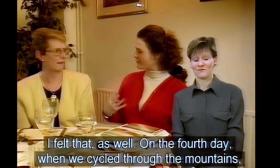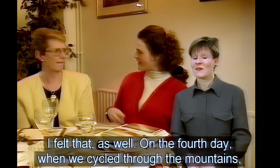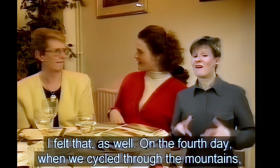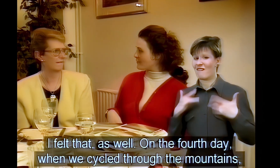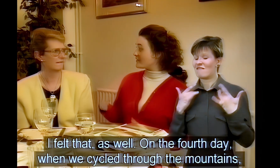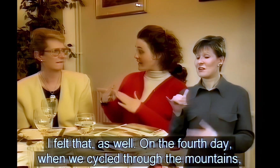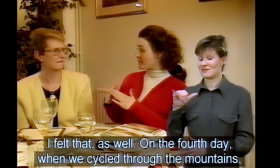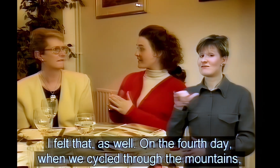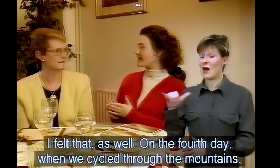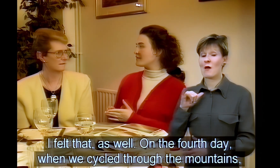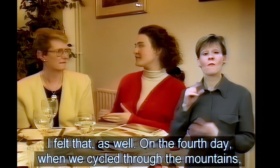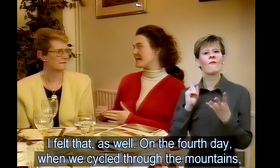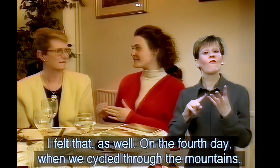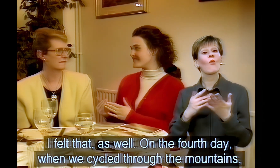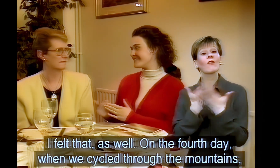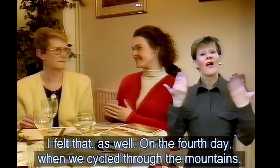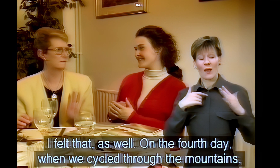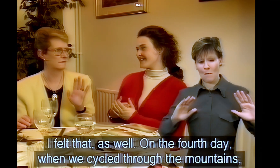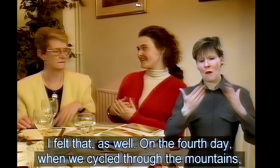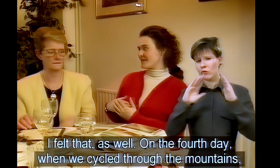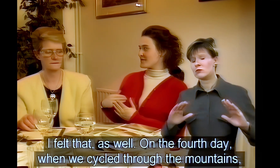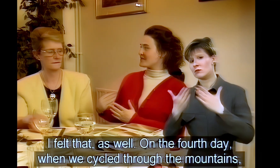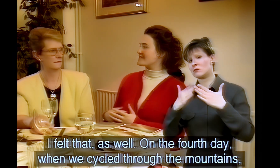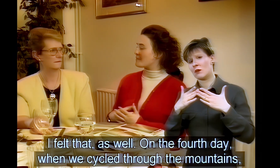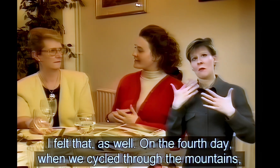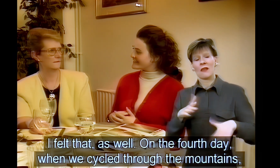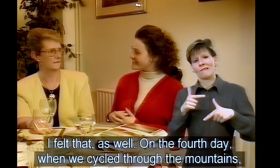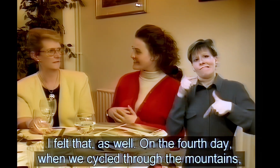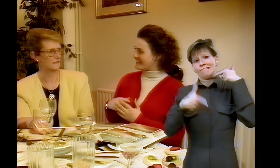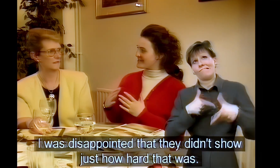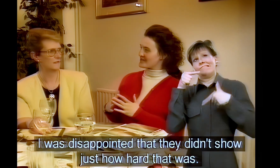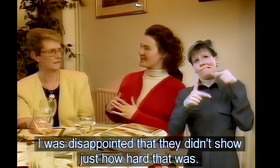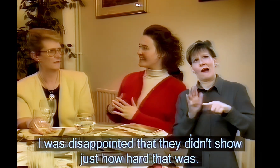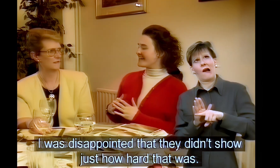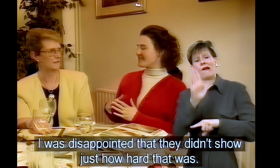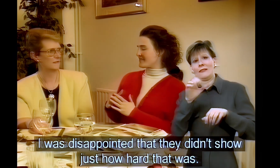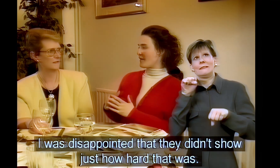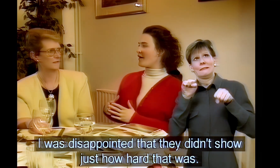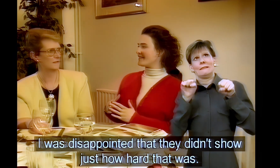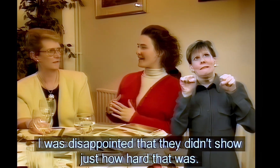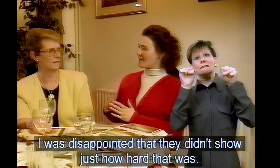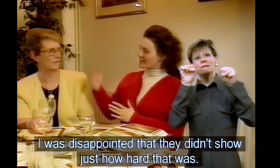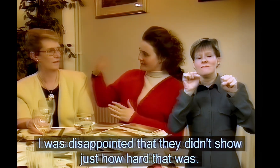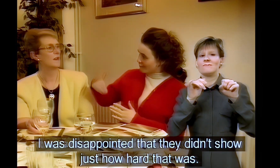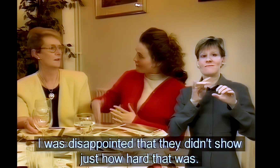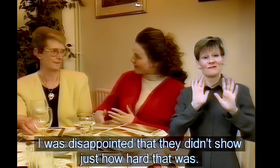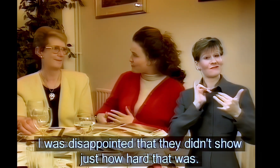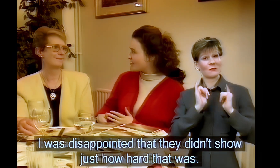day, the day we were cycling through the mountains, I was so disappointed that they didn't show just how hard that was, with us going down the really